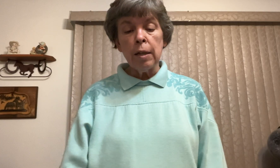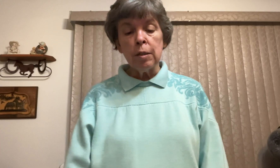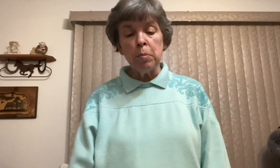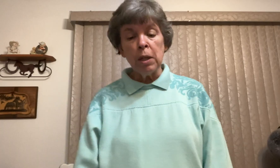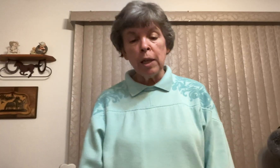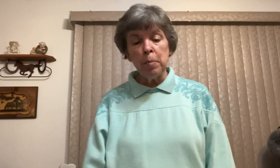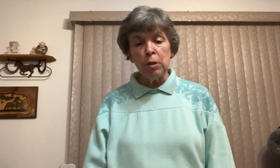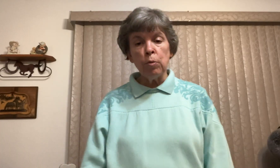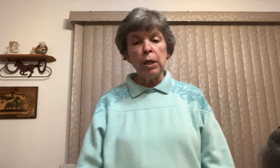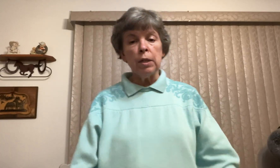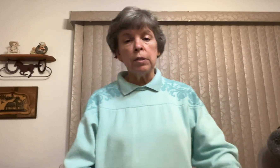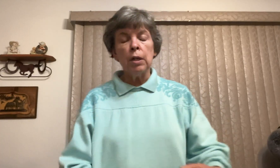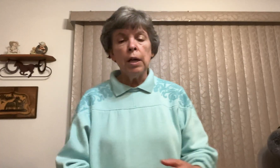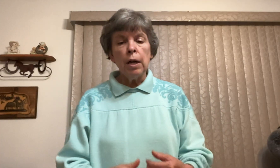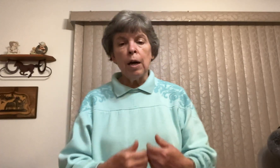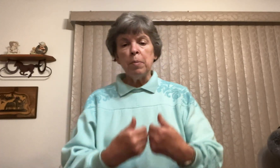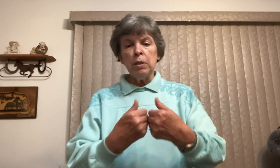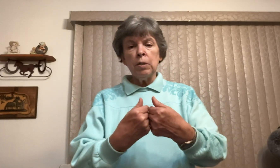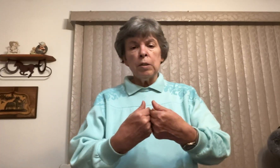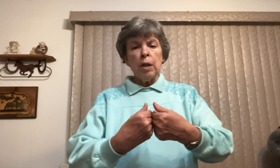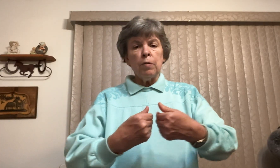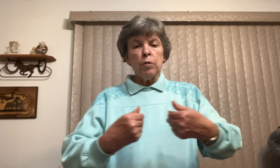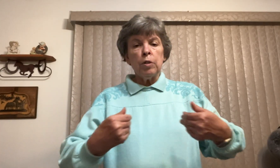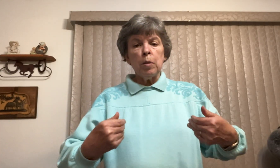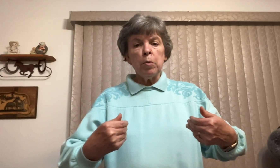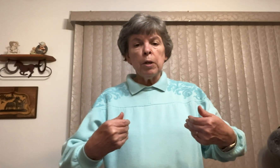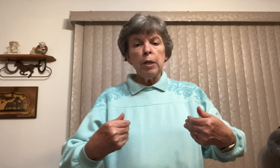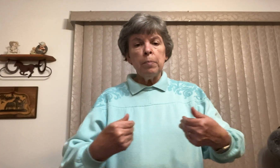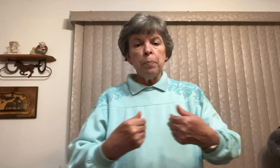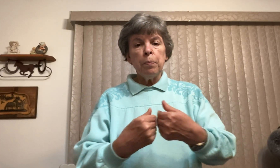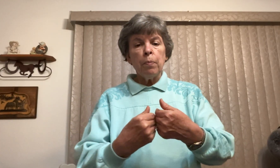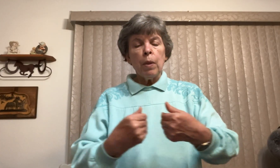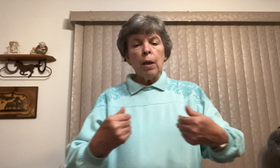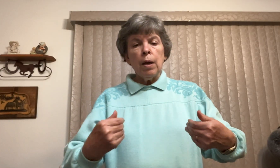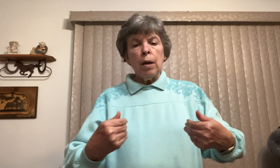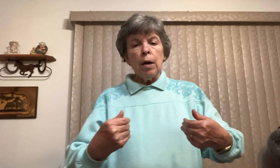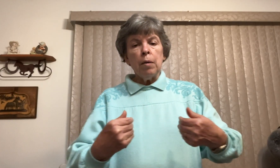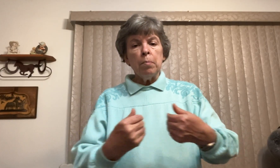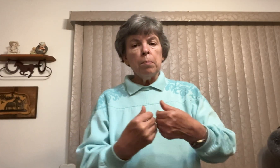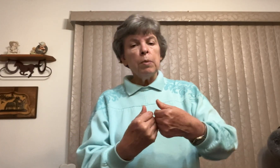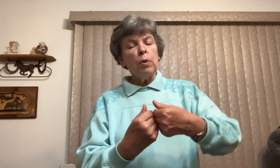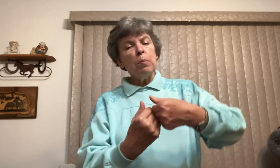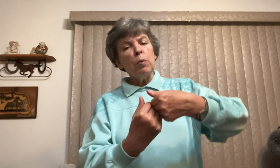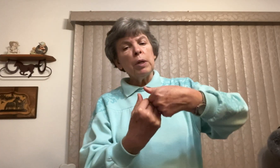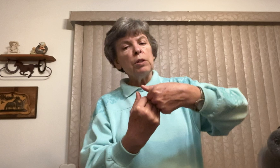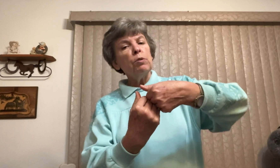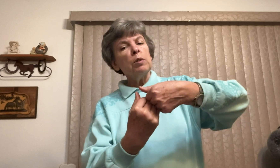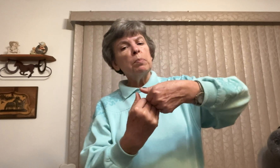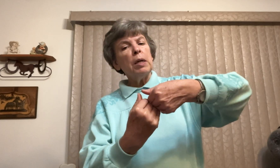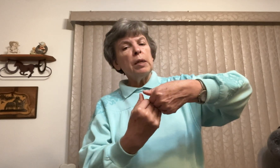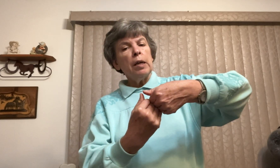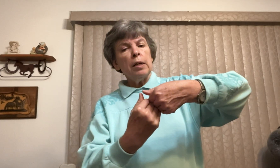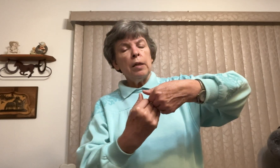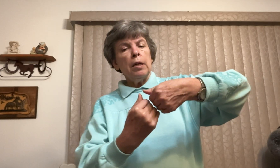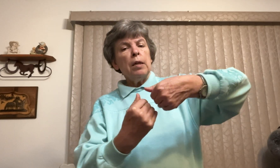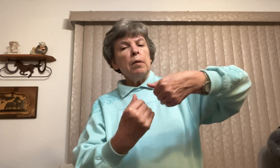chasm that lay between us. This is a sign for separate. But what we're going to do is make a